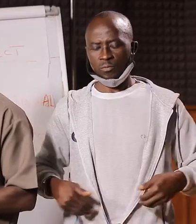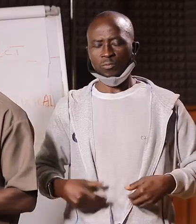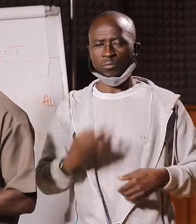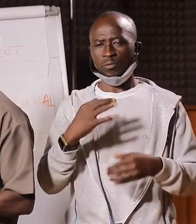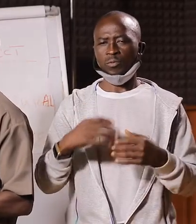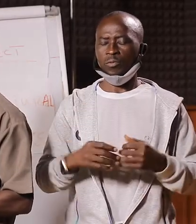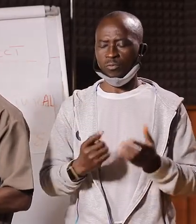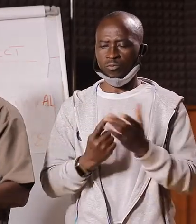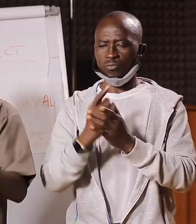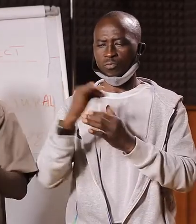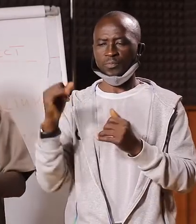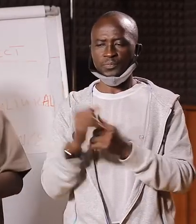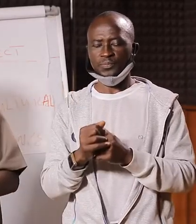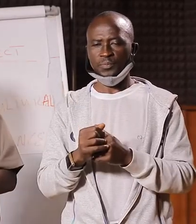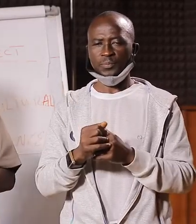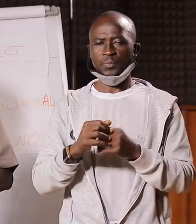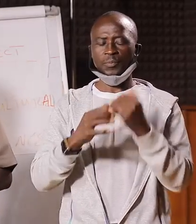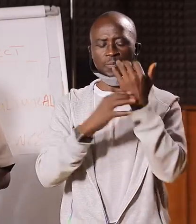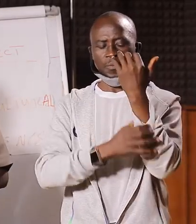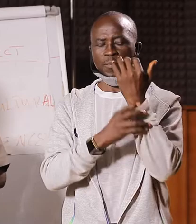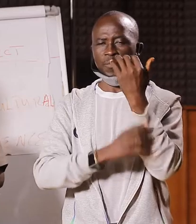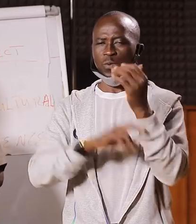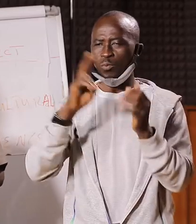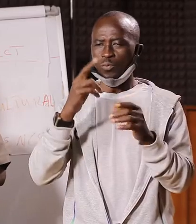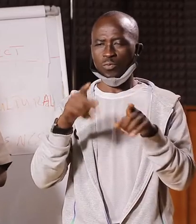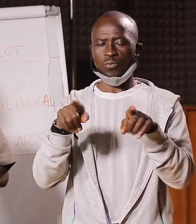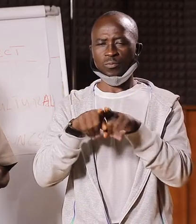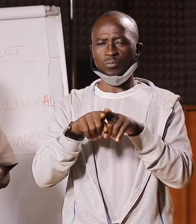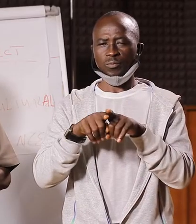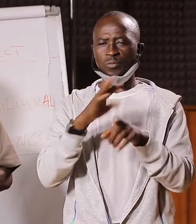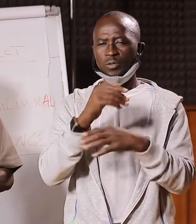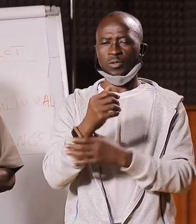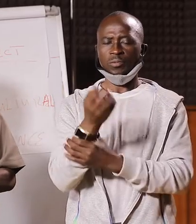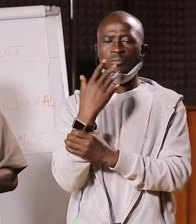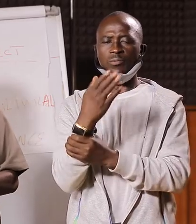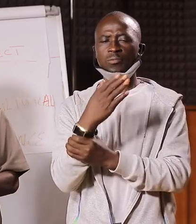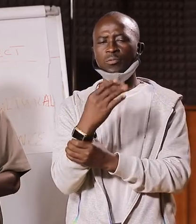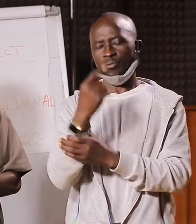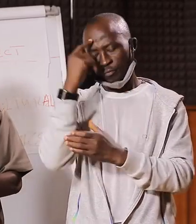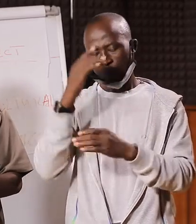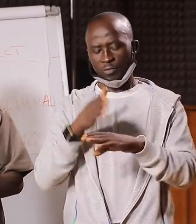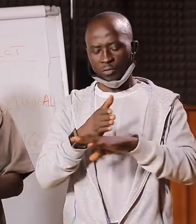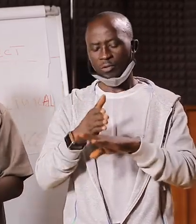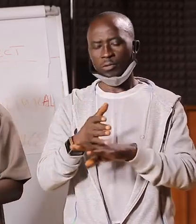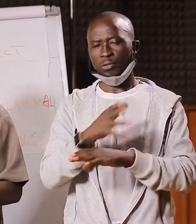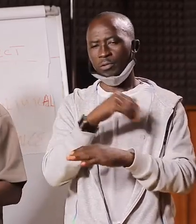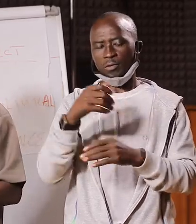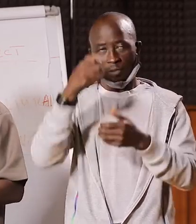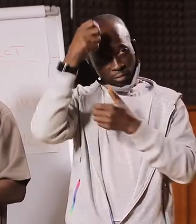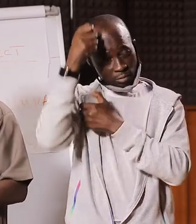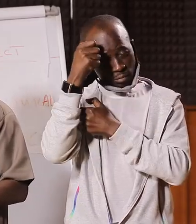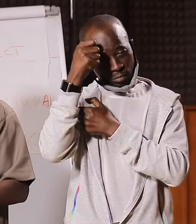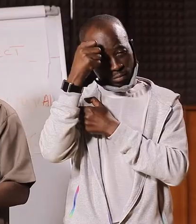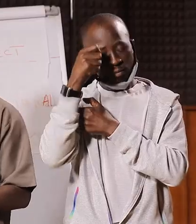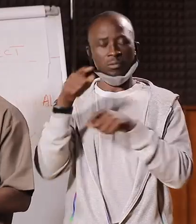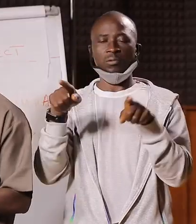growing. Bones are also used as handles for knives and umbrella,